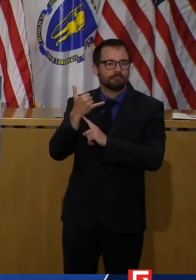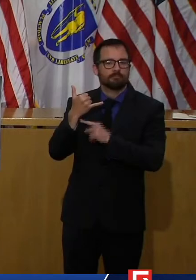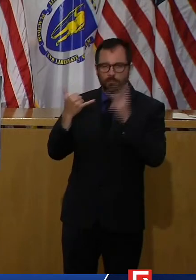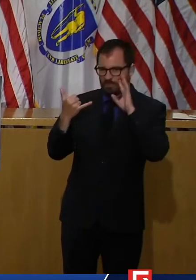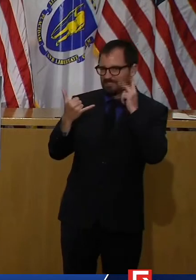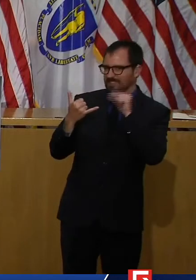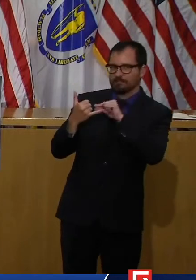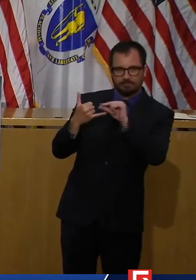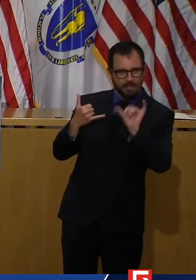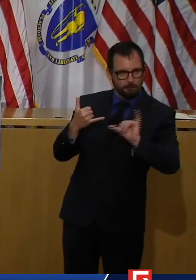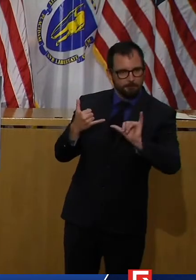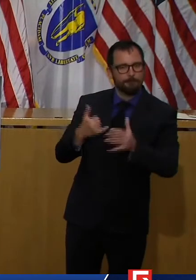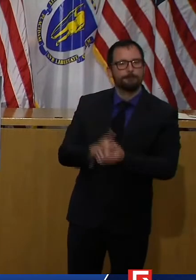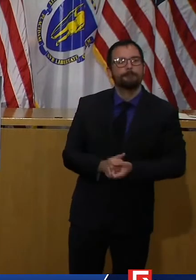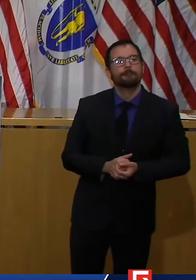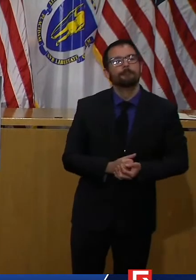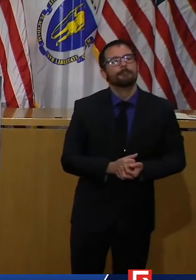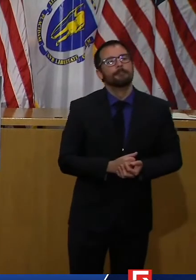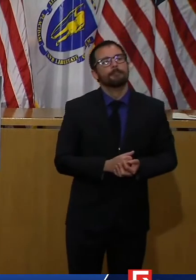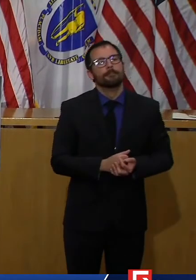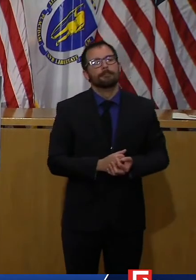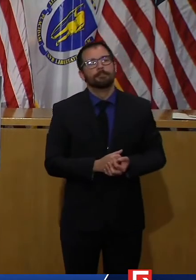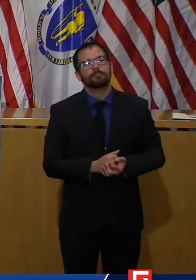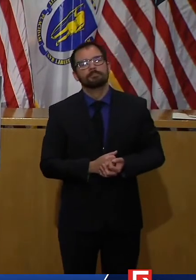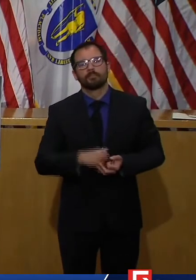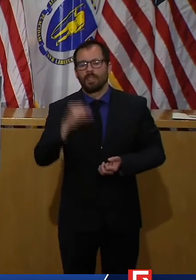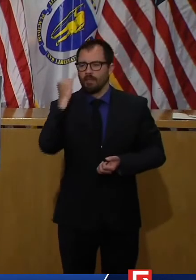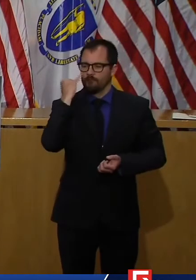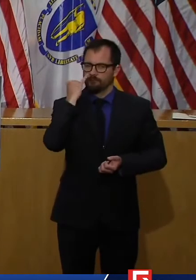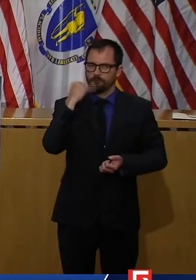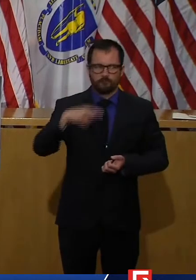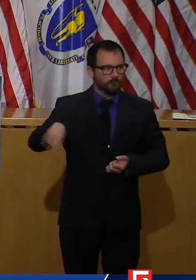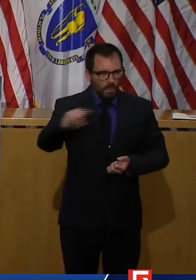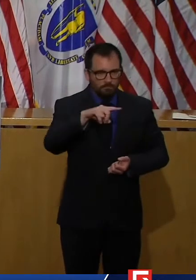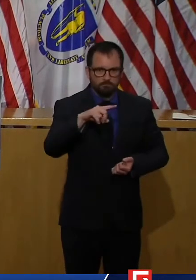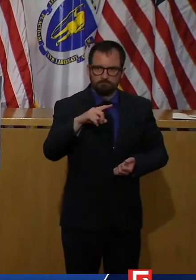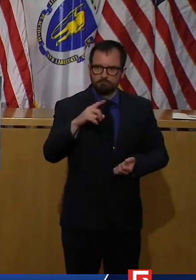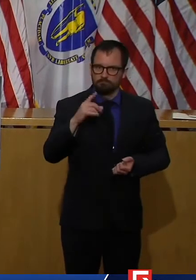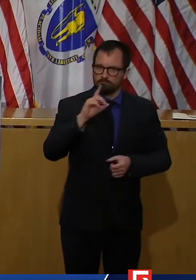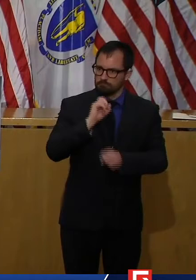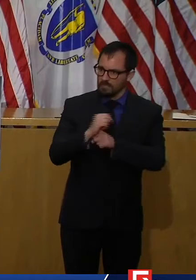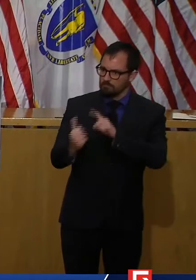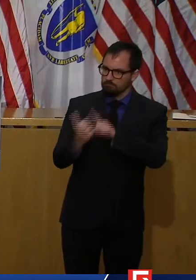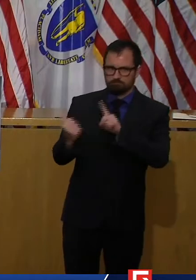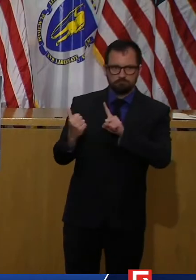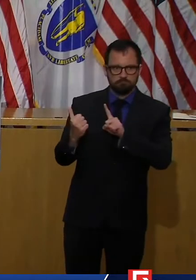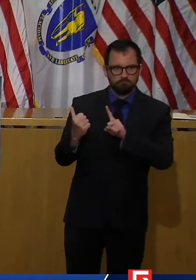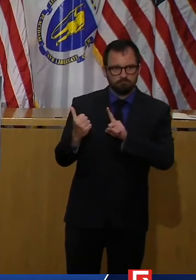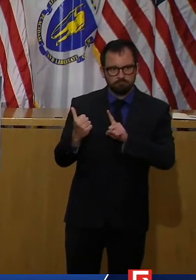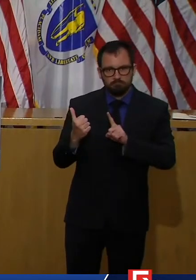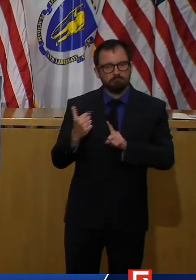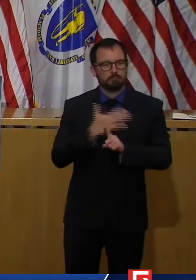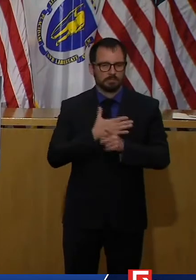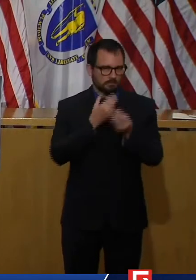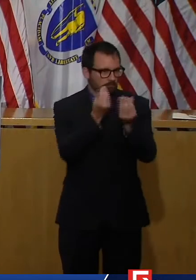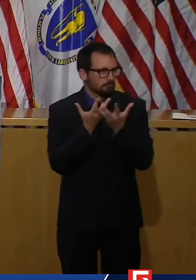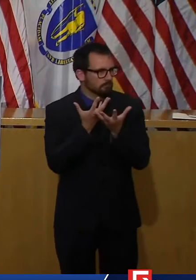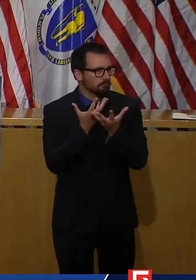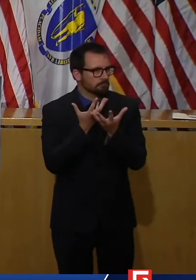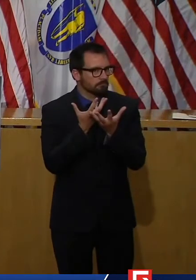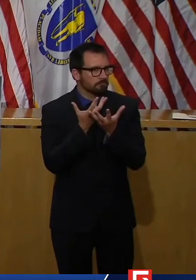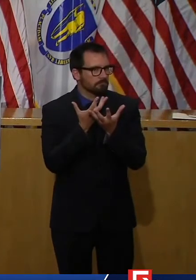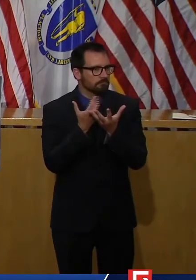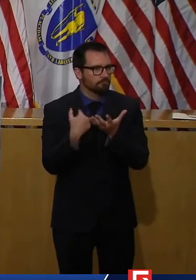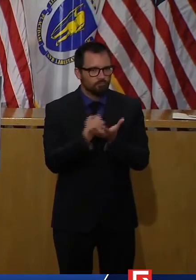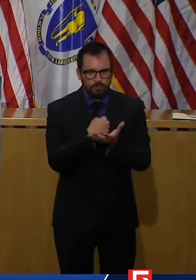a report of a scam, they should report that as they would anything else, because we'd like to know and try to get around that. Doctor, what